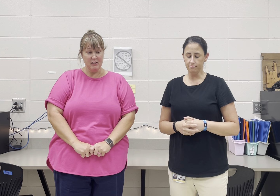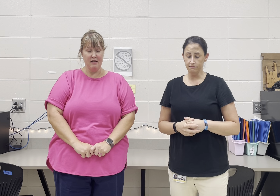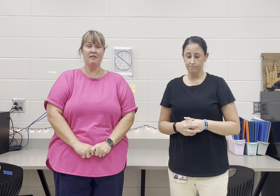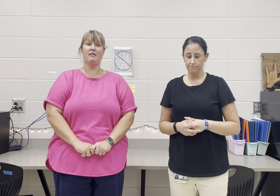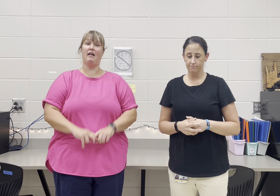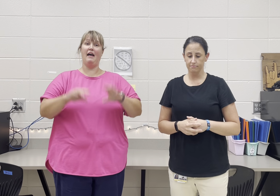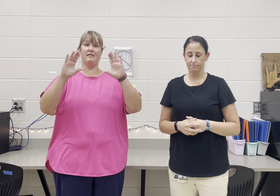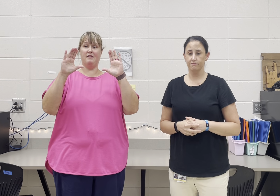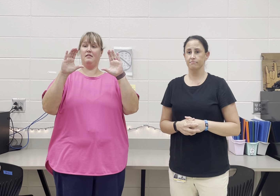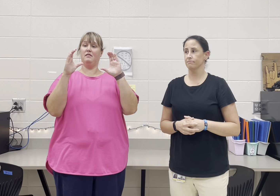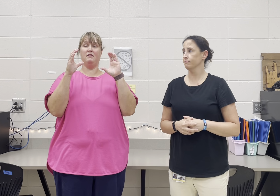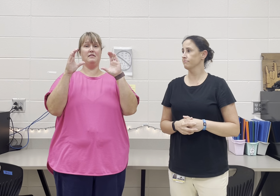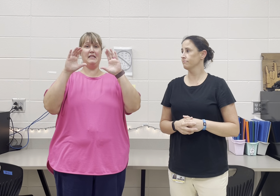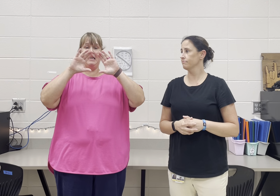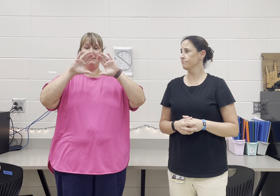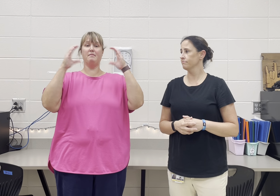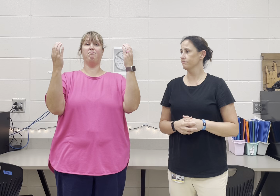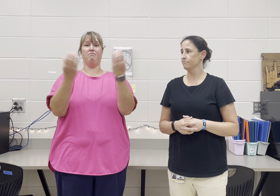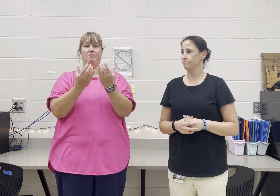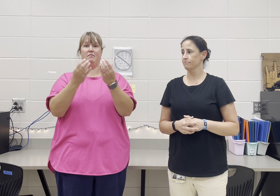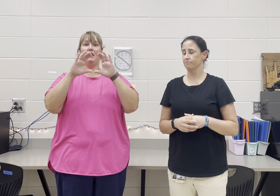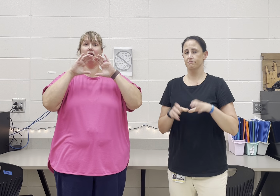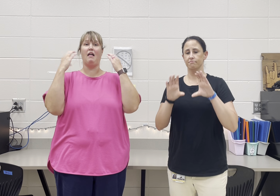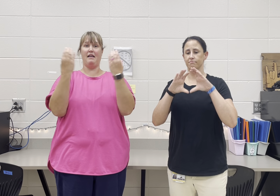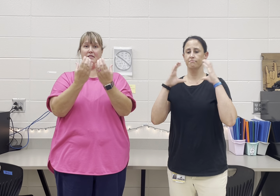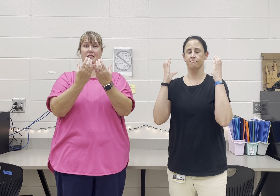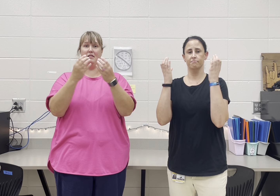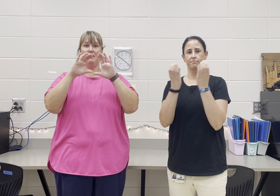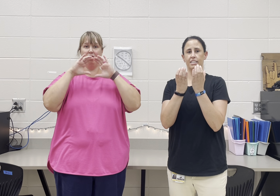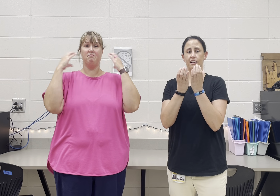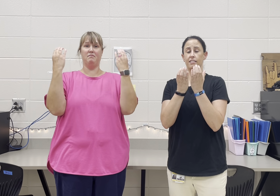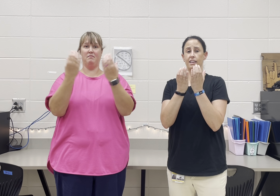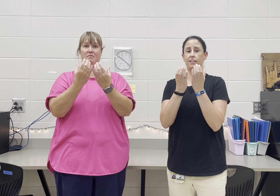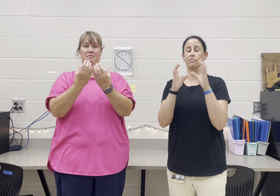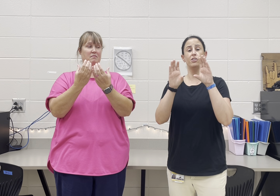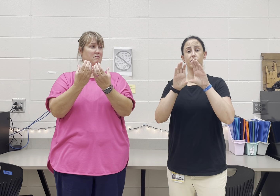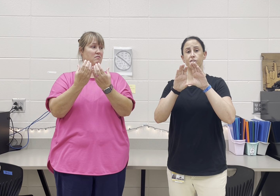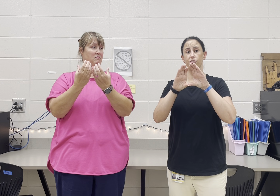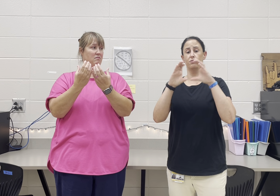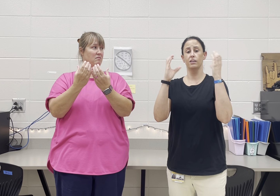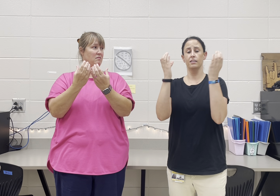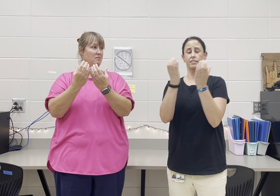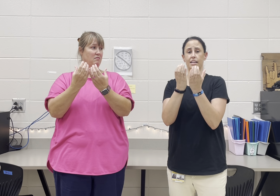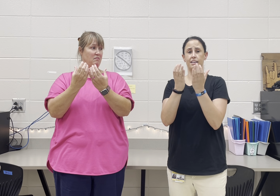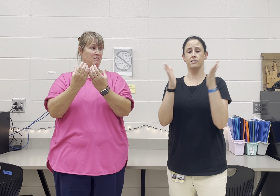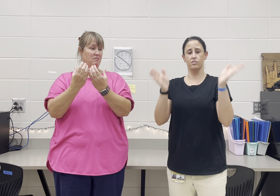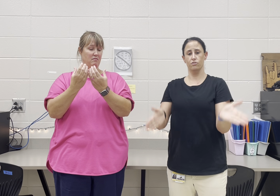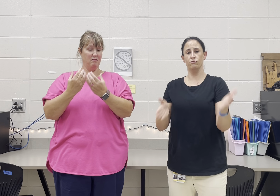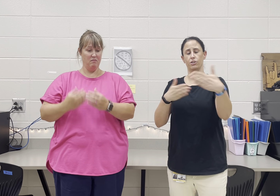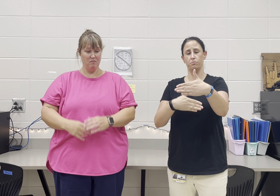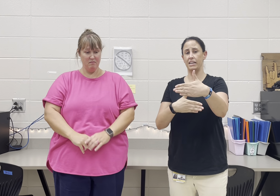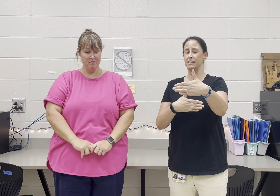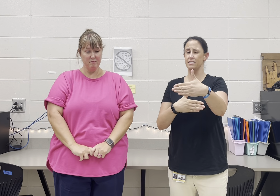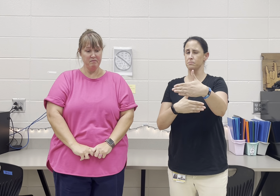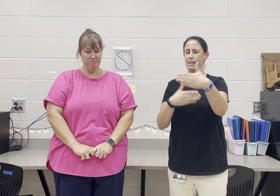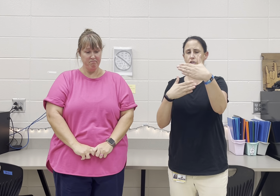10, class. C's, class. And then you could do classroom. And it doesn't matter